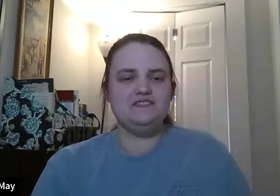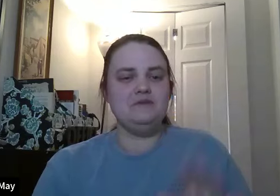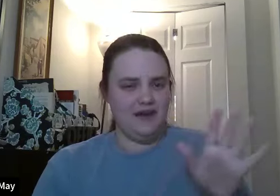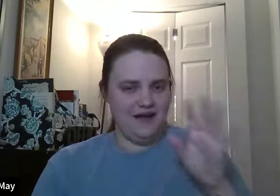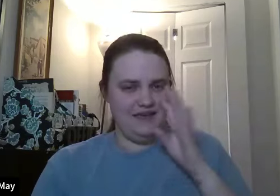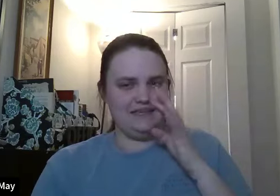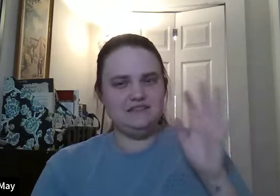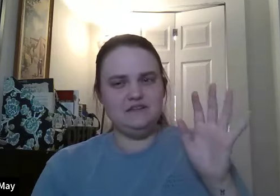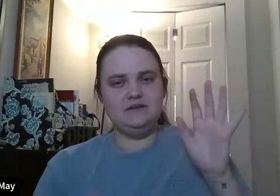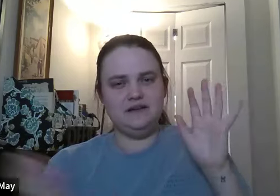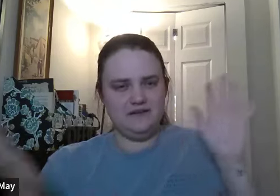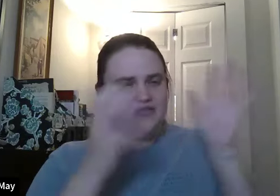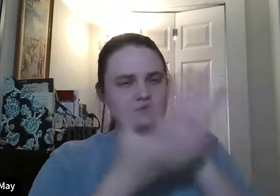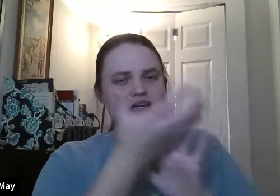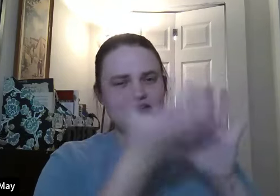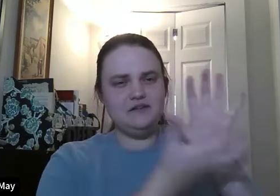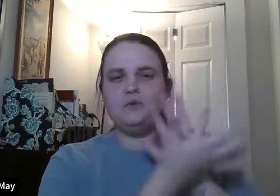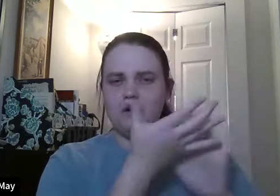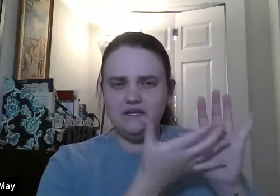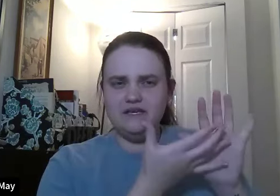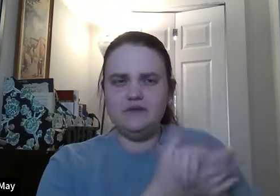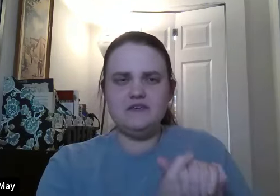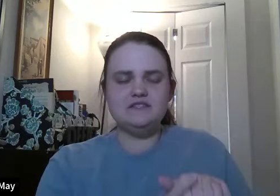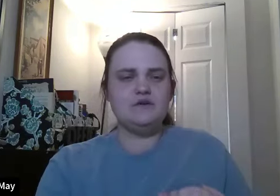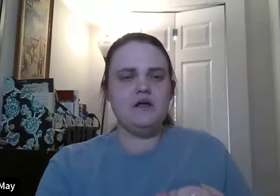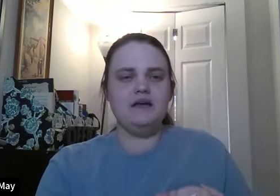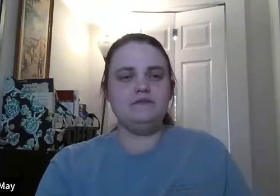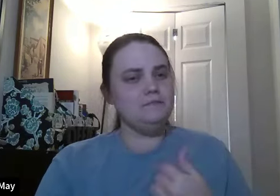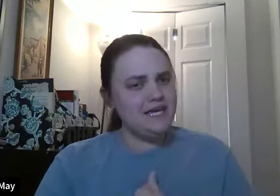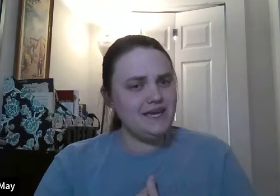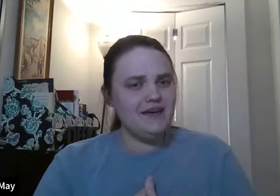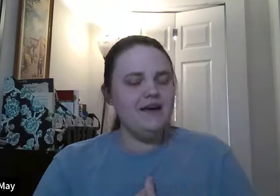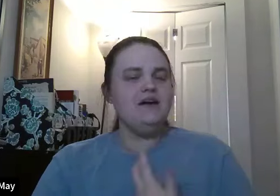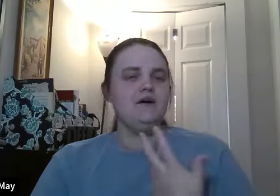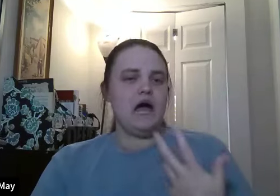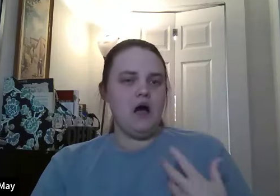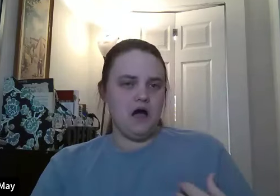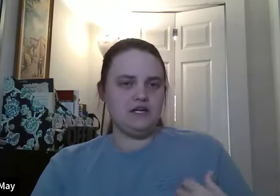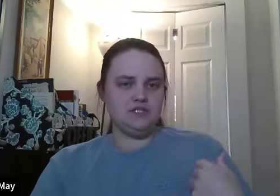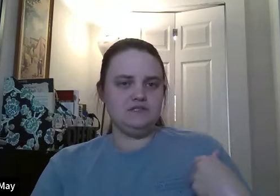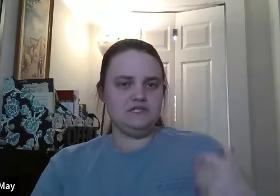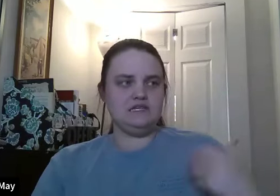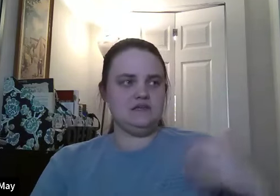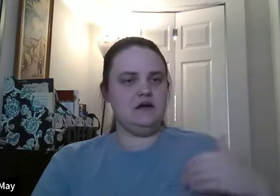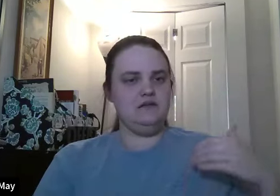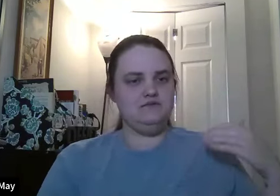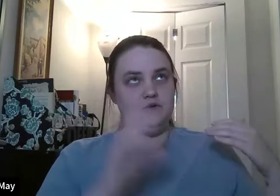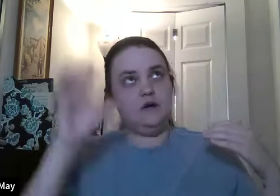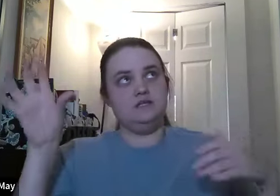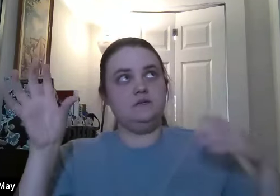So yeah, it gets that's where it can get a little wonky with it. So like for me, how I choose to say sign for